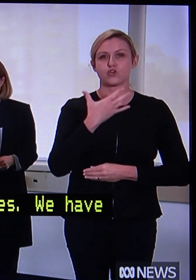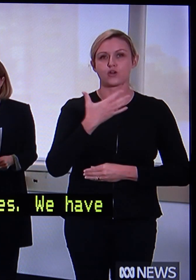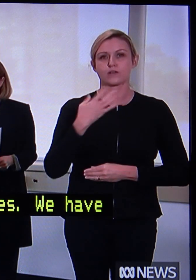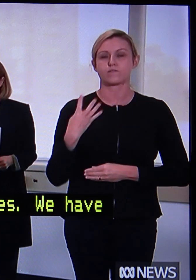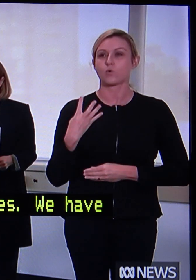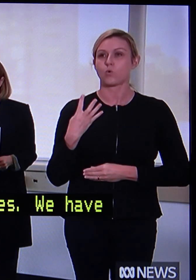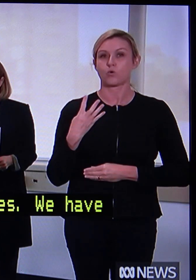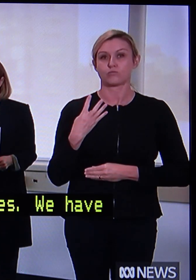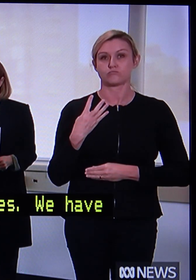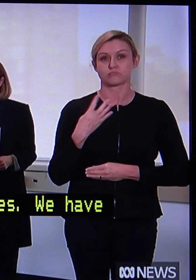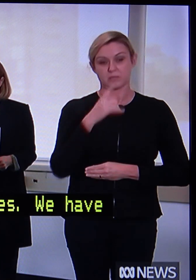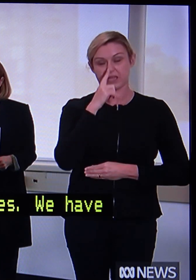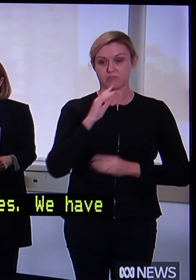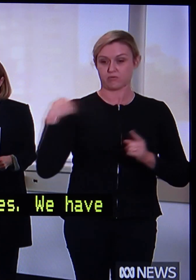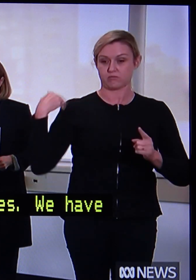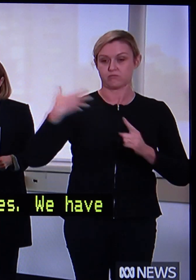235,894 cases.